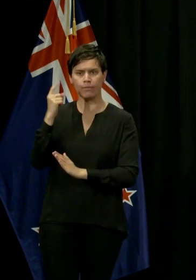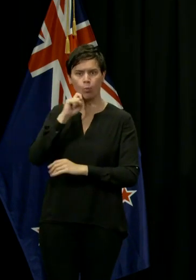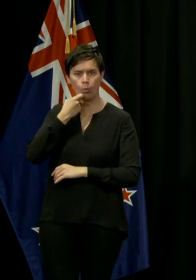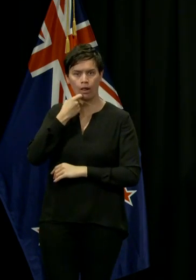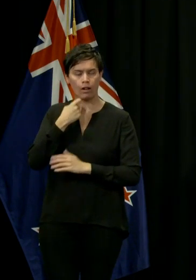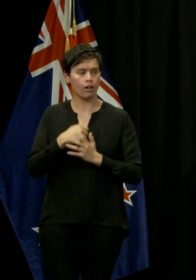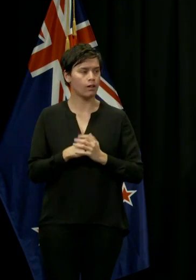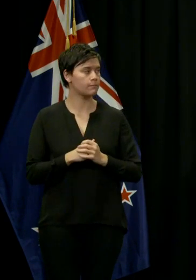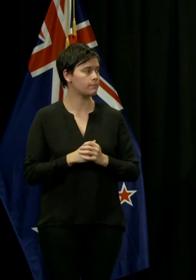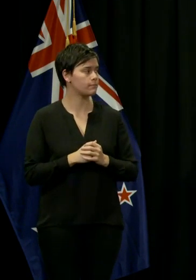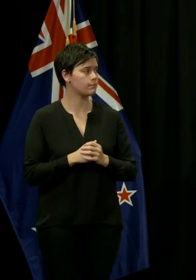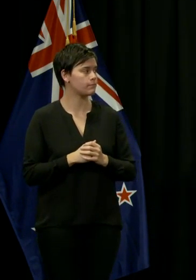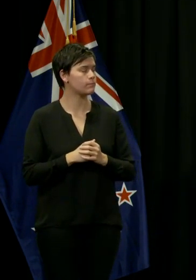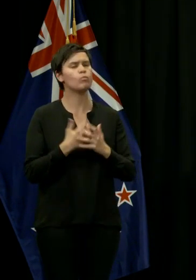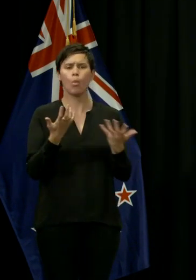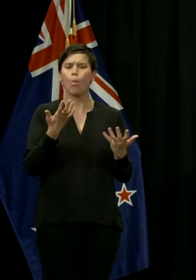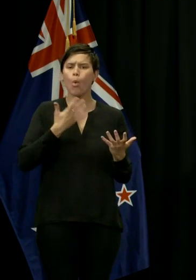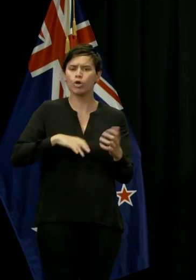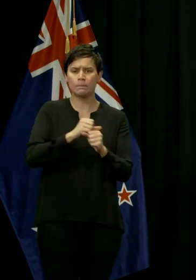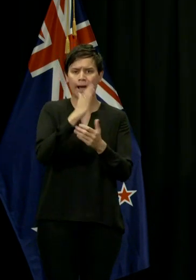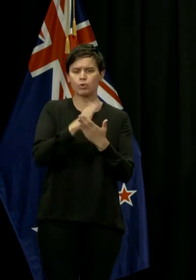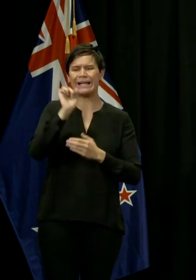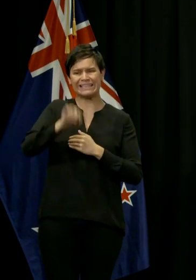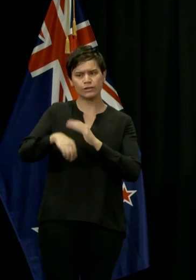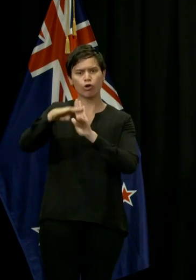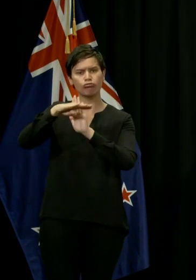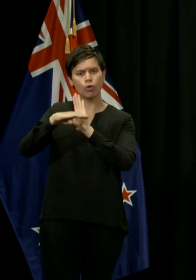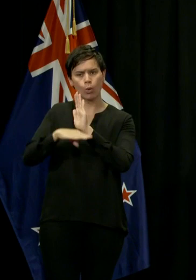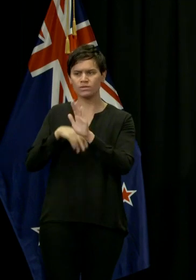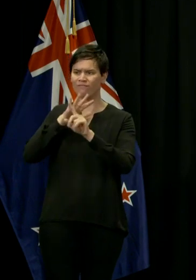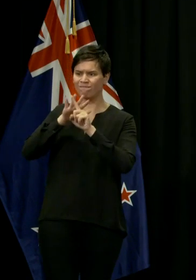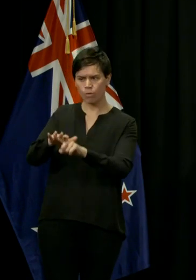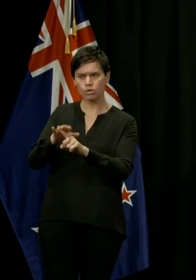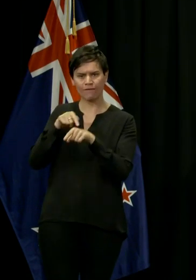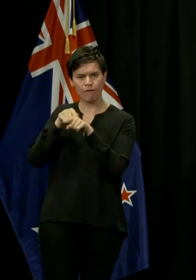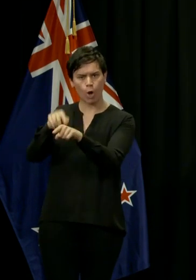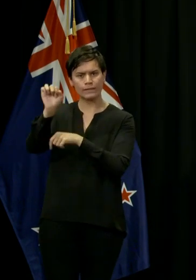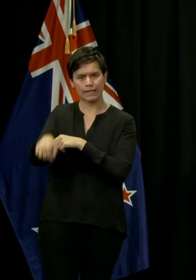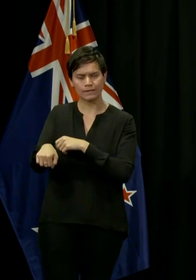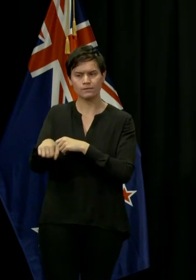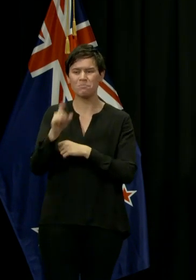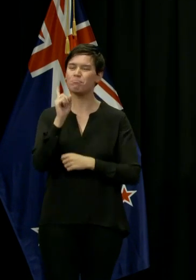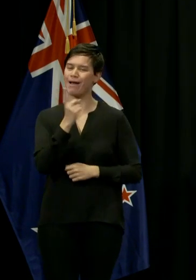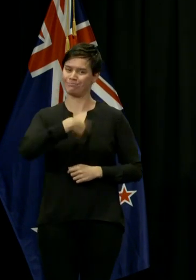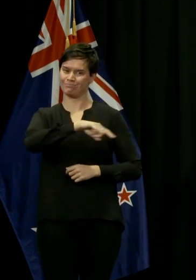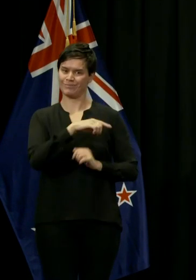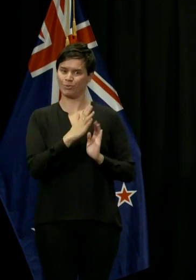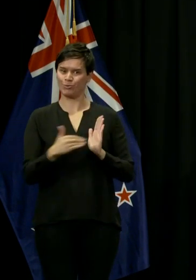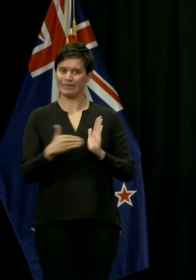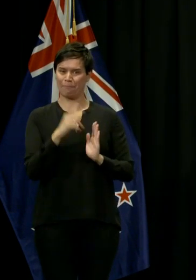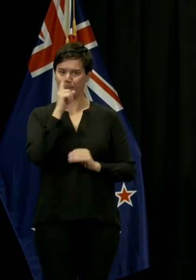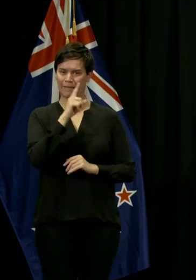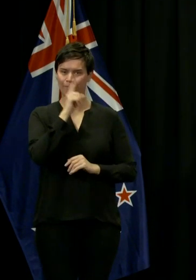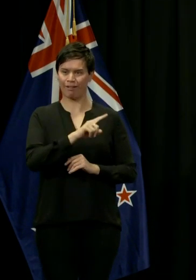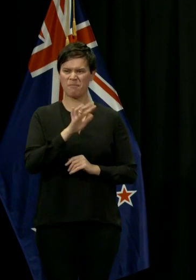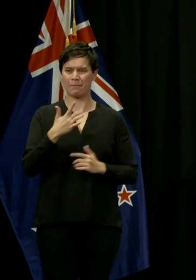that these measures are being enforced, but in a way that we're used to seeing as New Zealanders. I can understand that seeing an